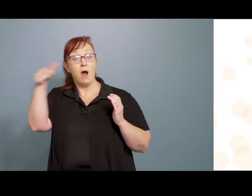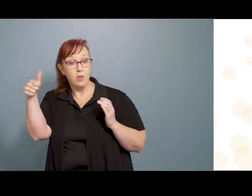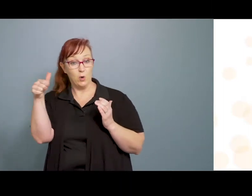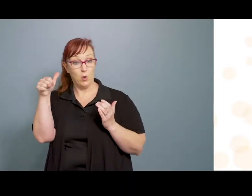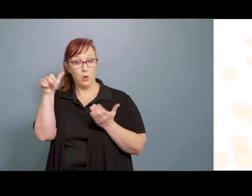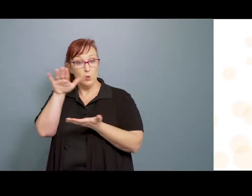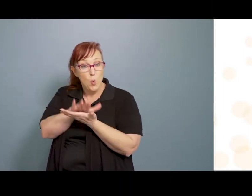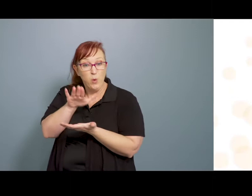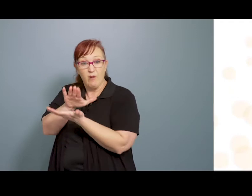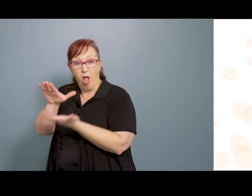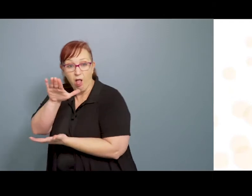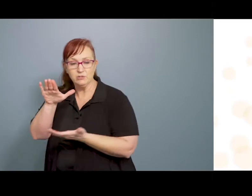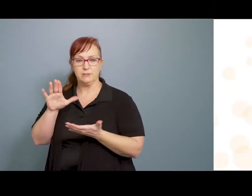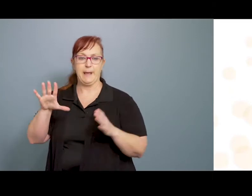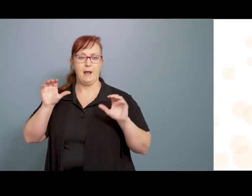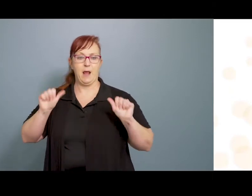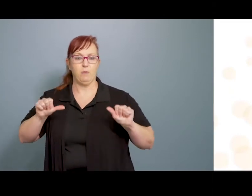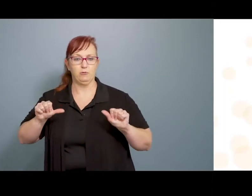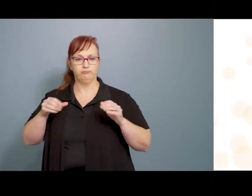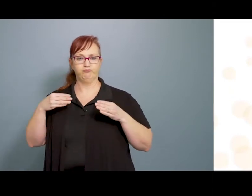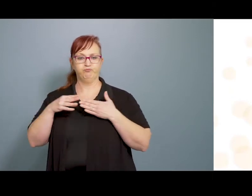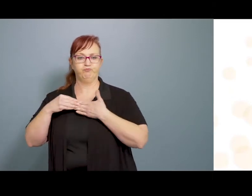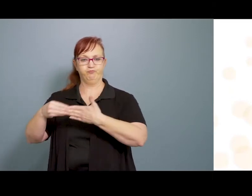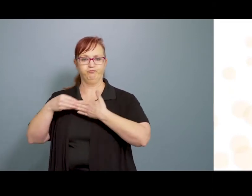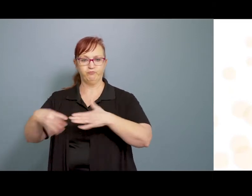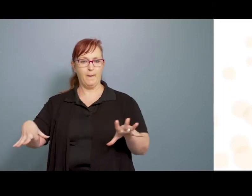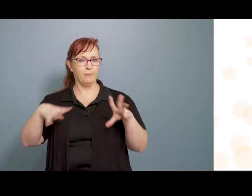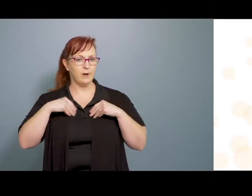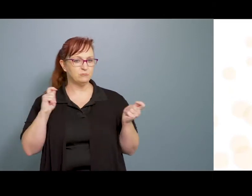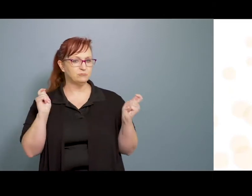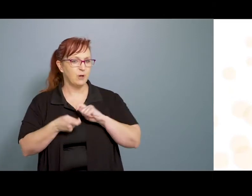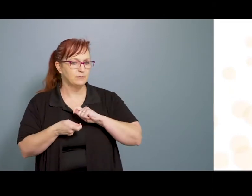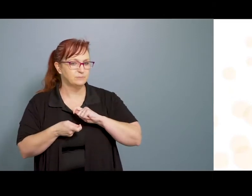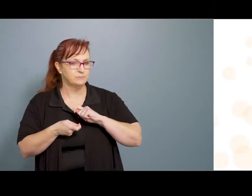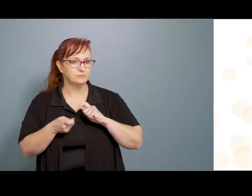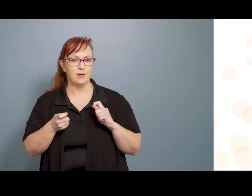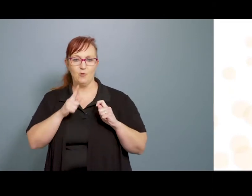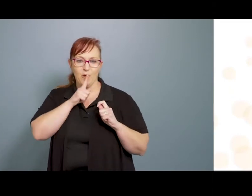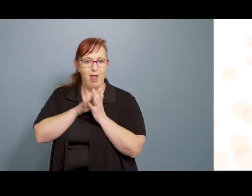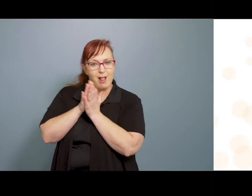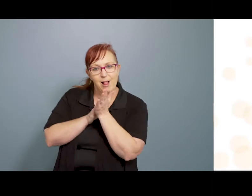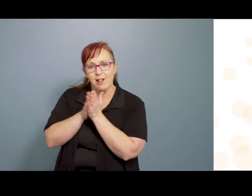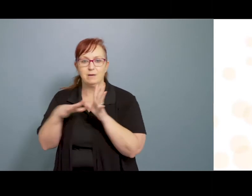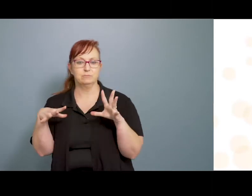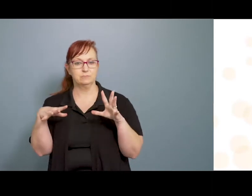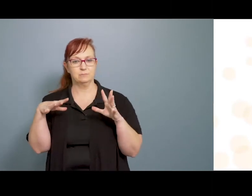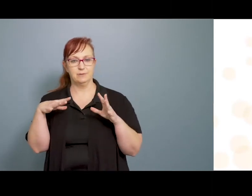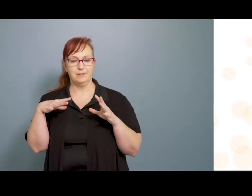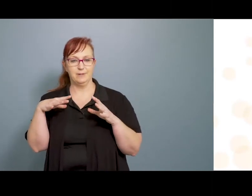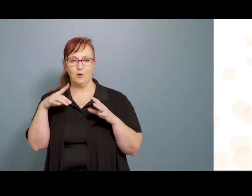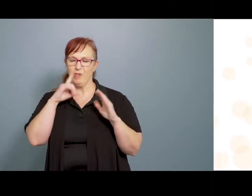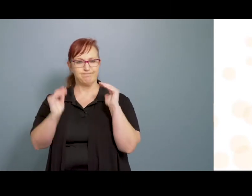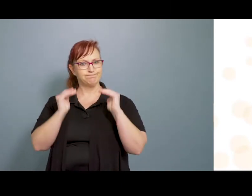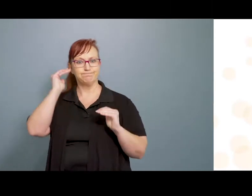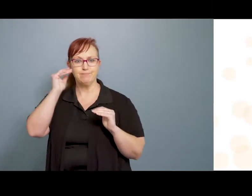has been able to embrace the kinds of change and embrace the change with enthusiasm and acceptance that is